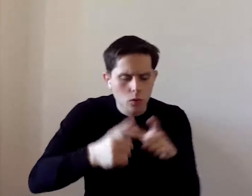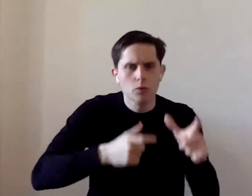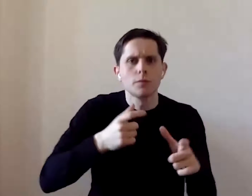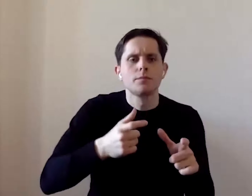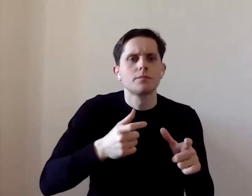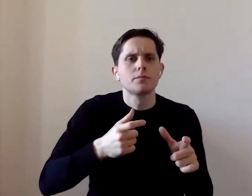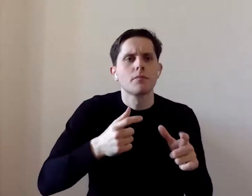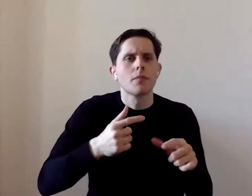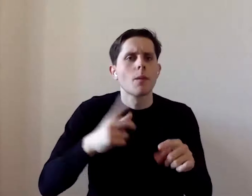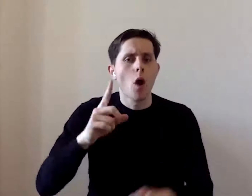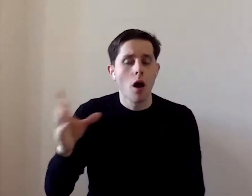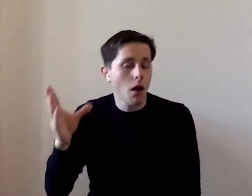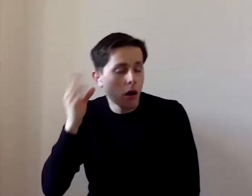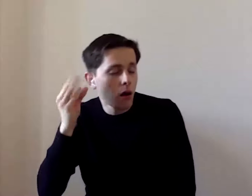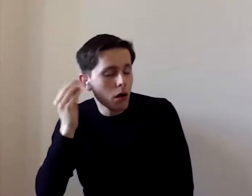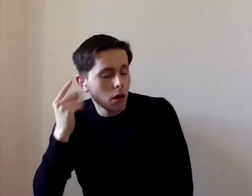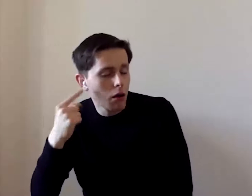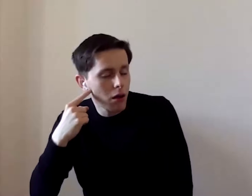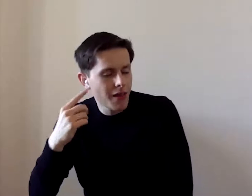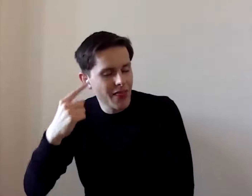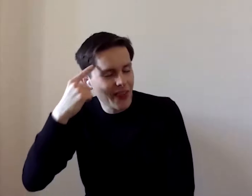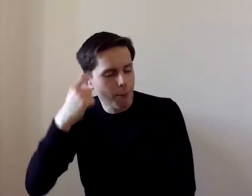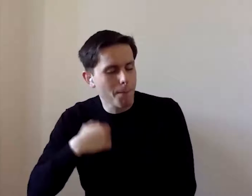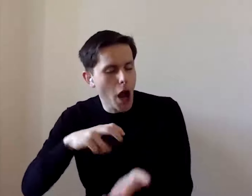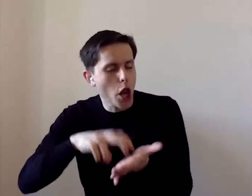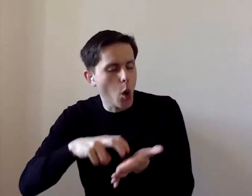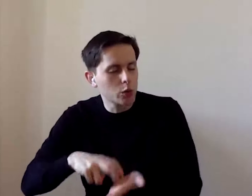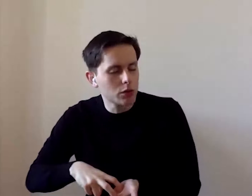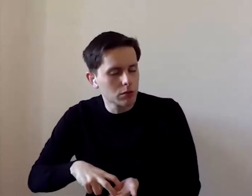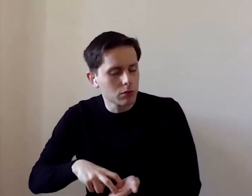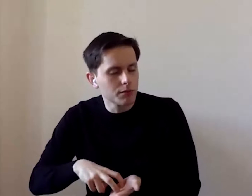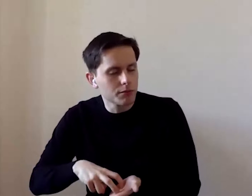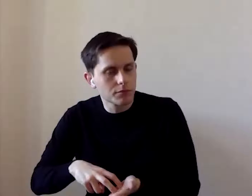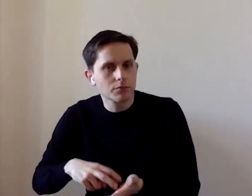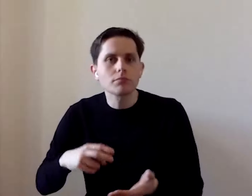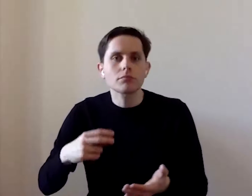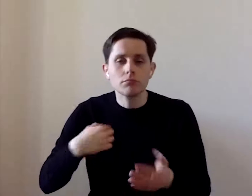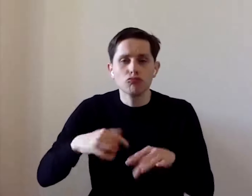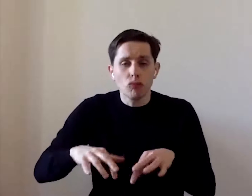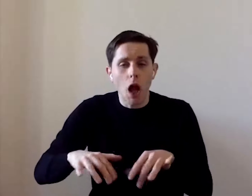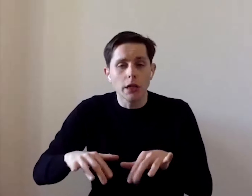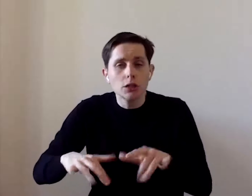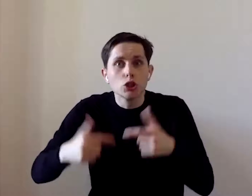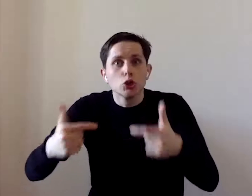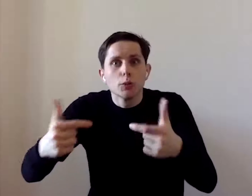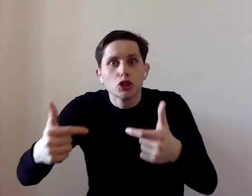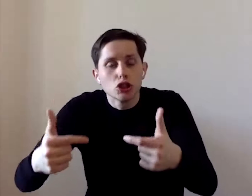my like thoughts and feelings and like references in the same way that sighted people would have a sketchbook,